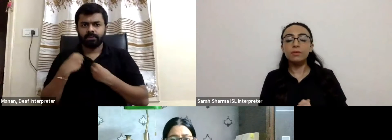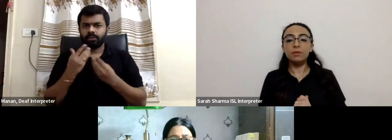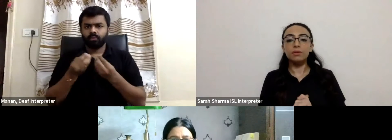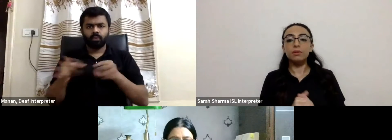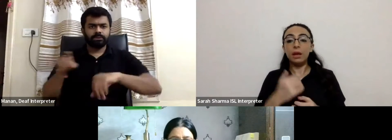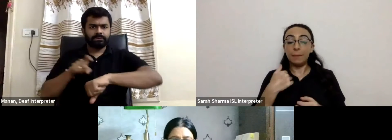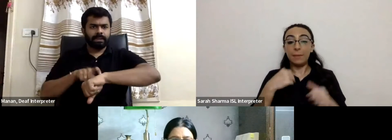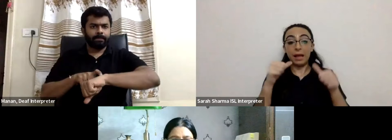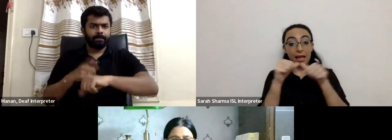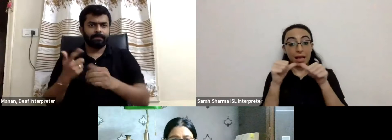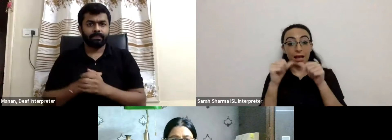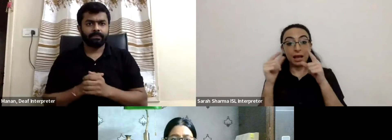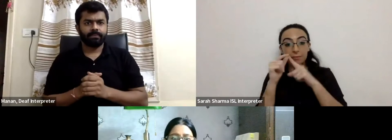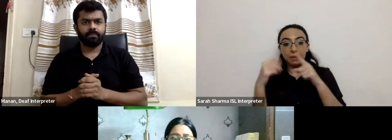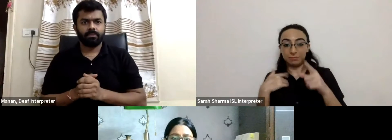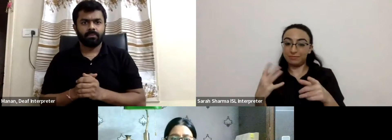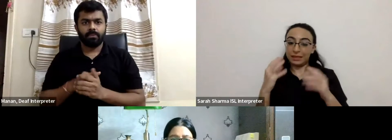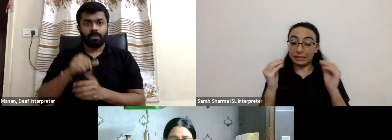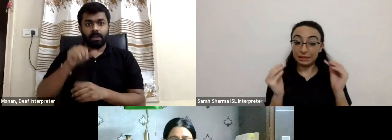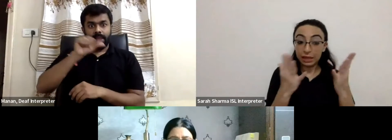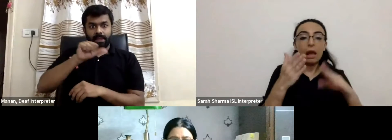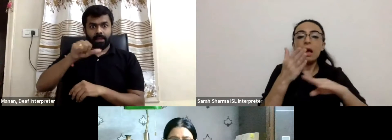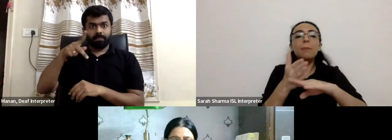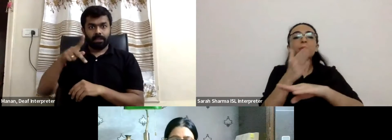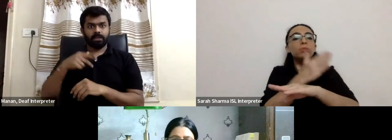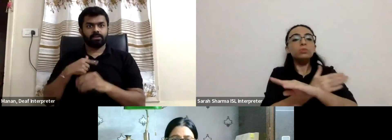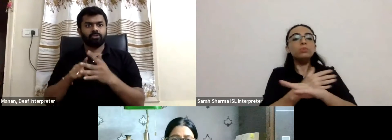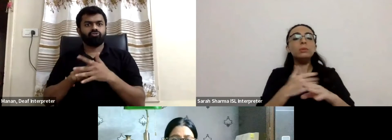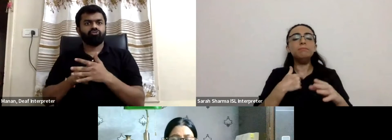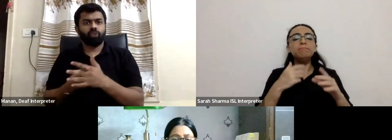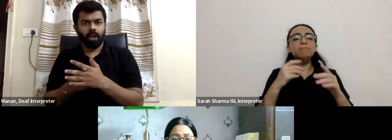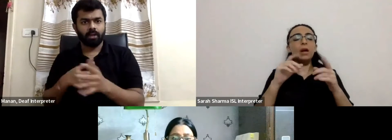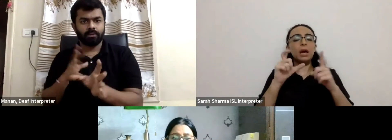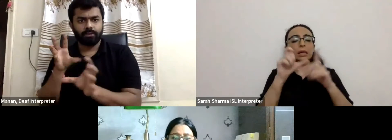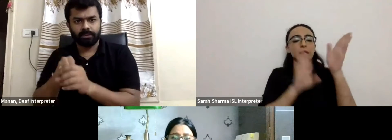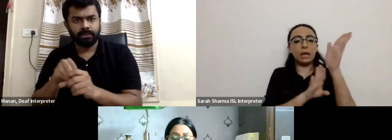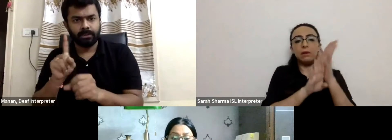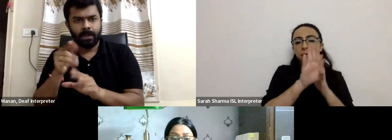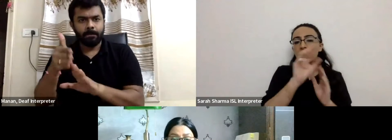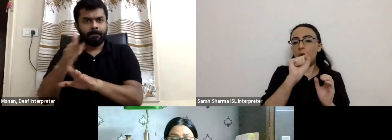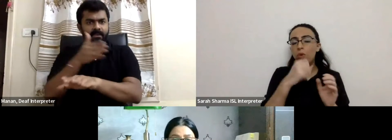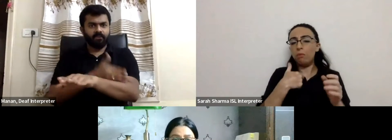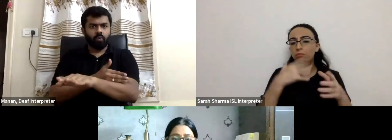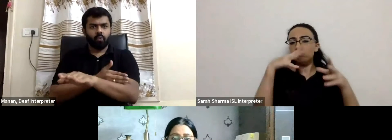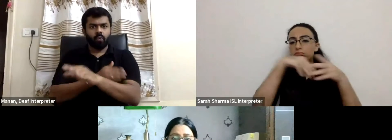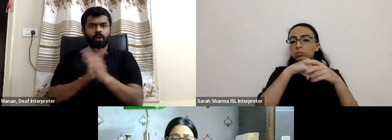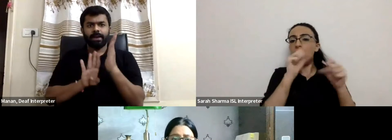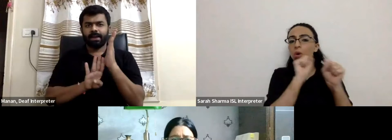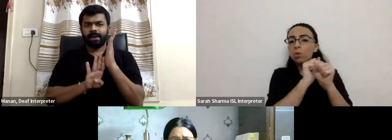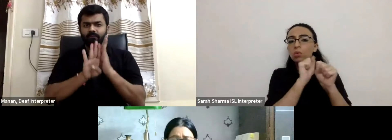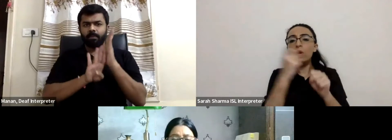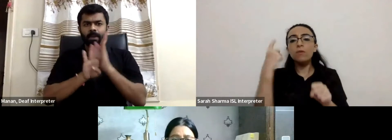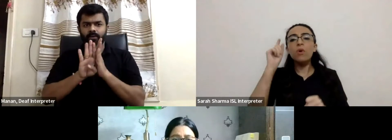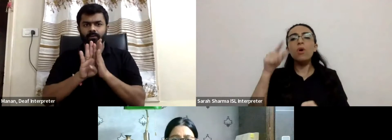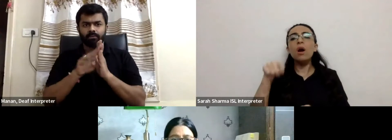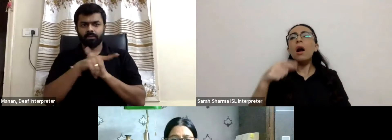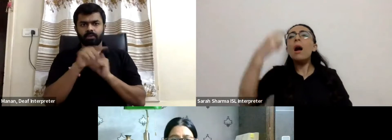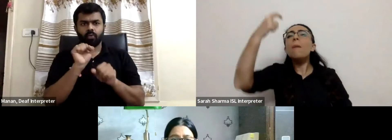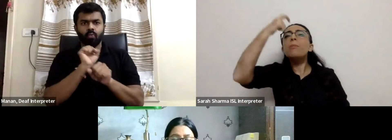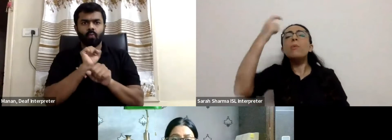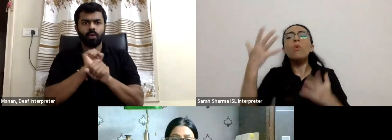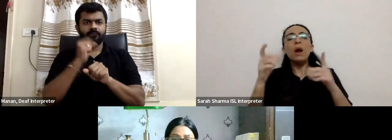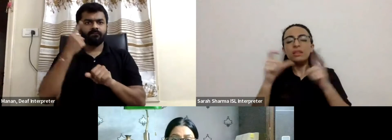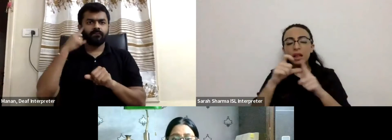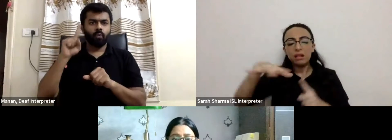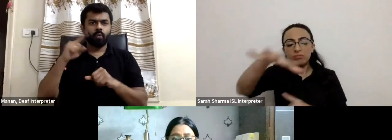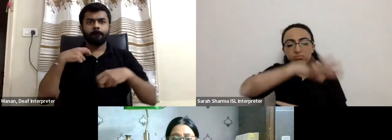an organization called Dialogue and Development Commission was established with the sole purpose of understanding as to what problems Delhi